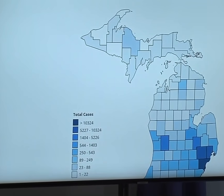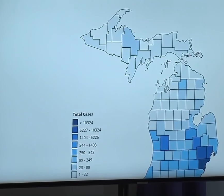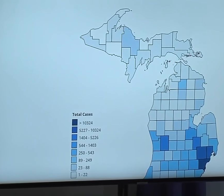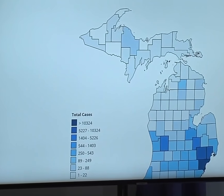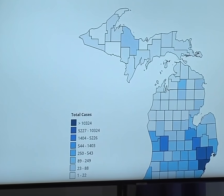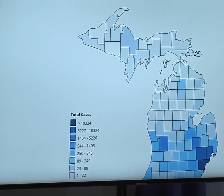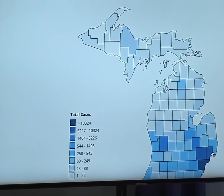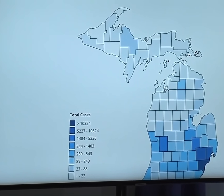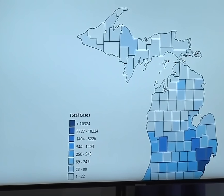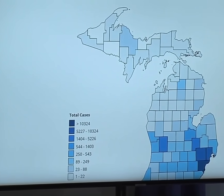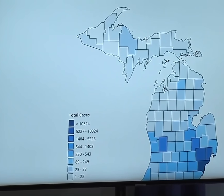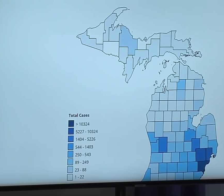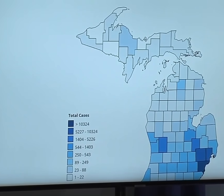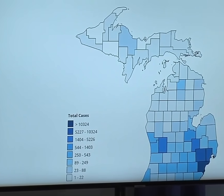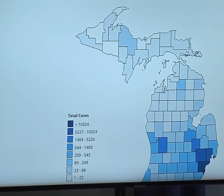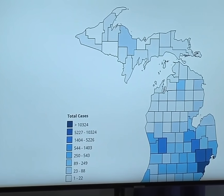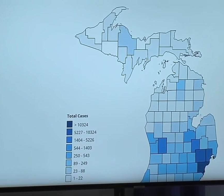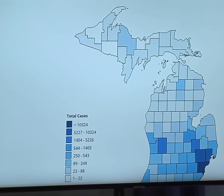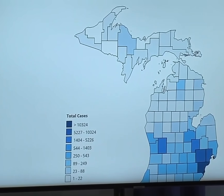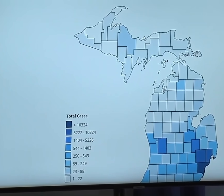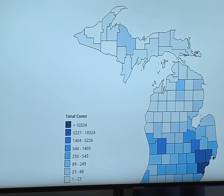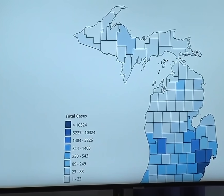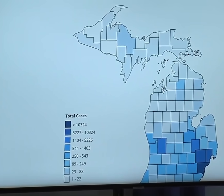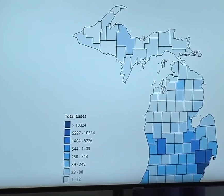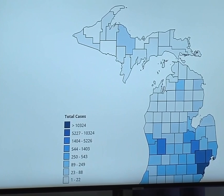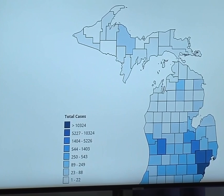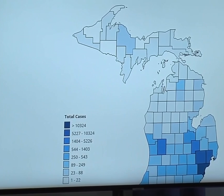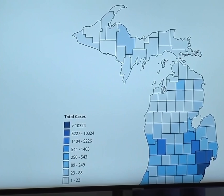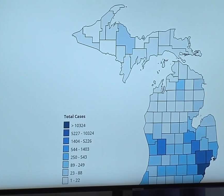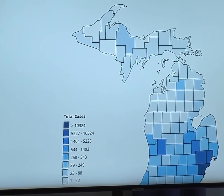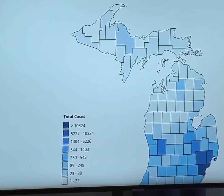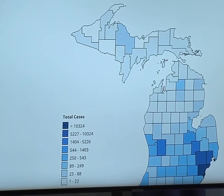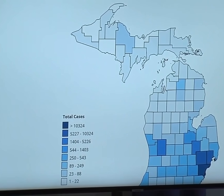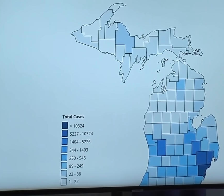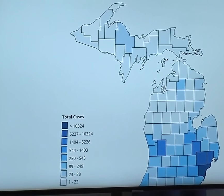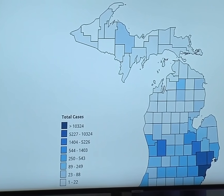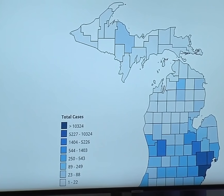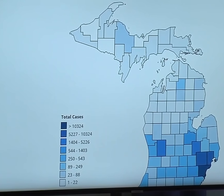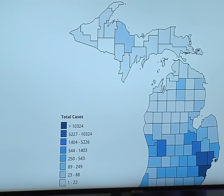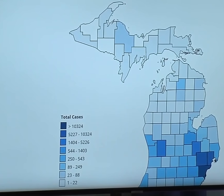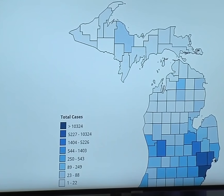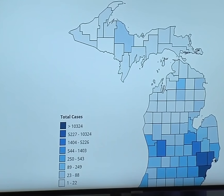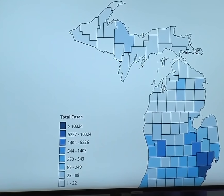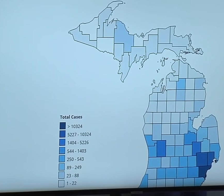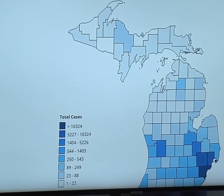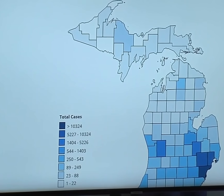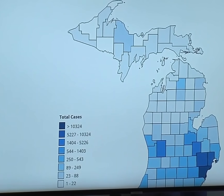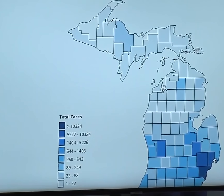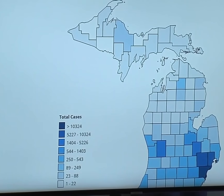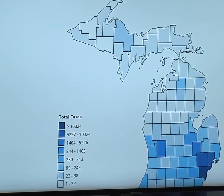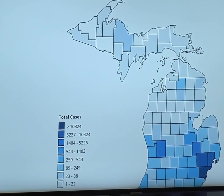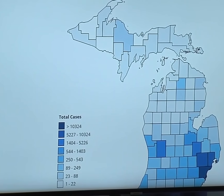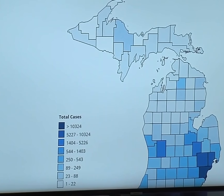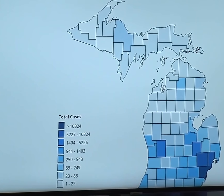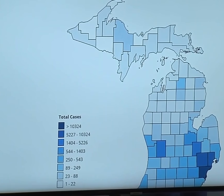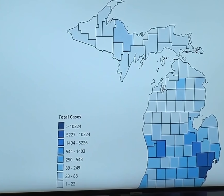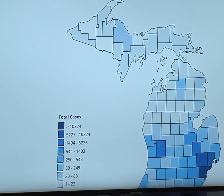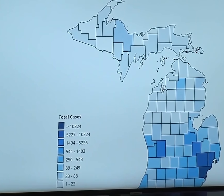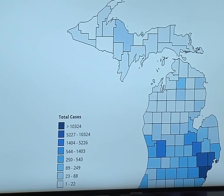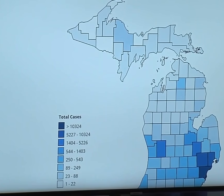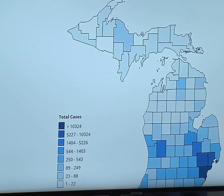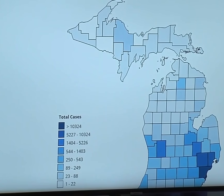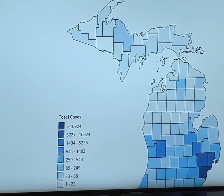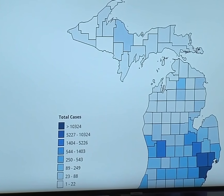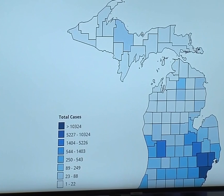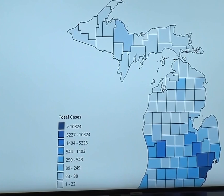guard down now, that we consider this a very real threat, because it is. Those slides I showed you about how we've ramped